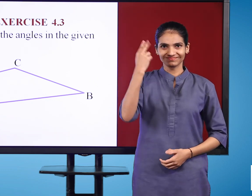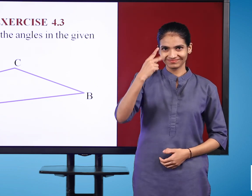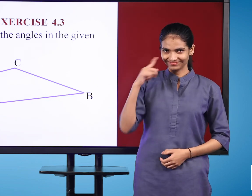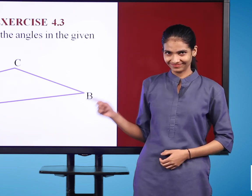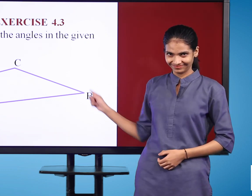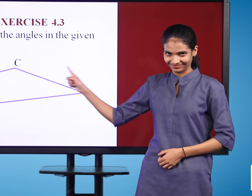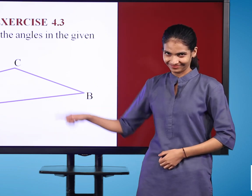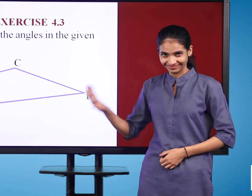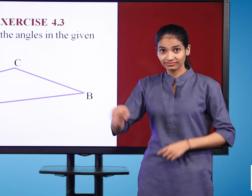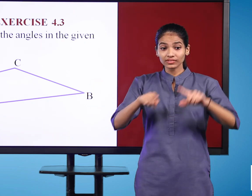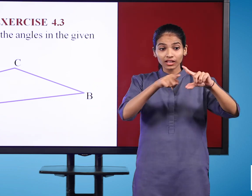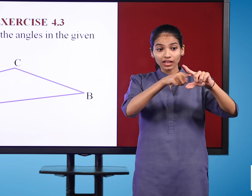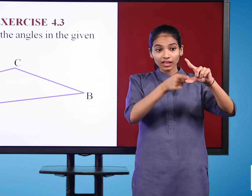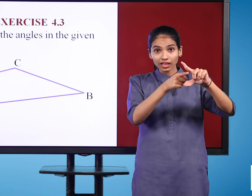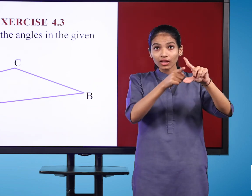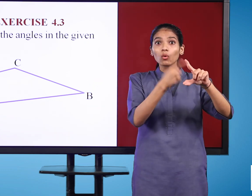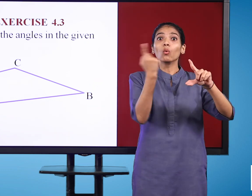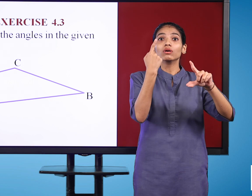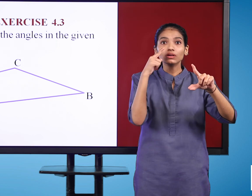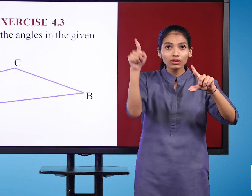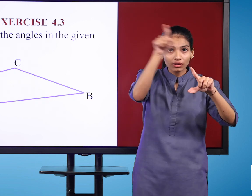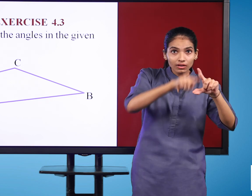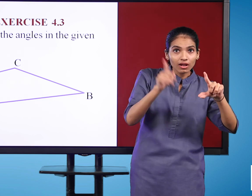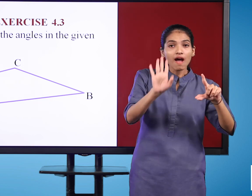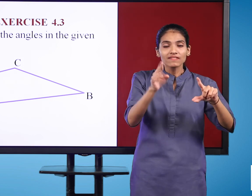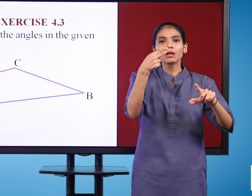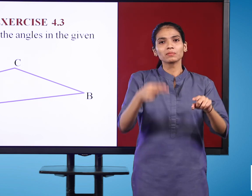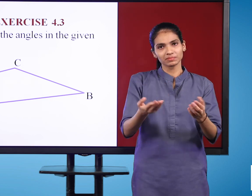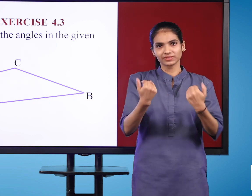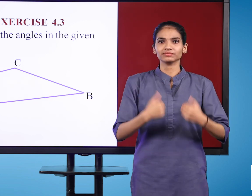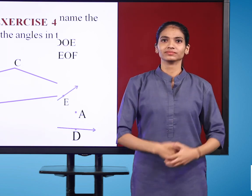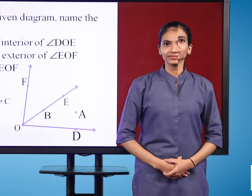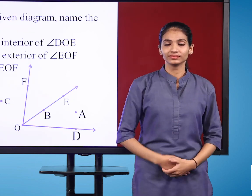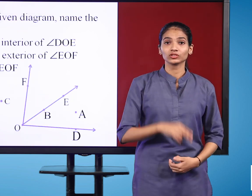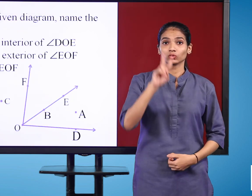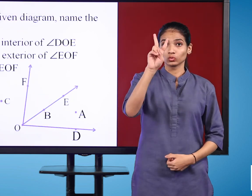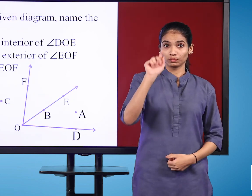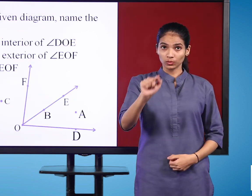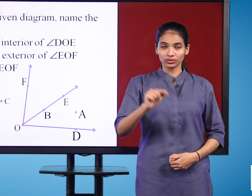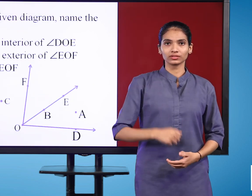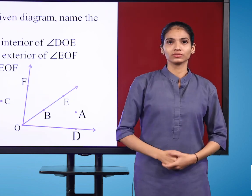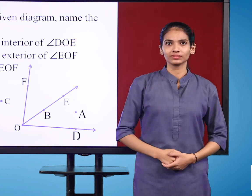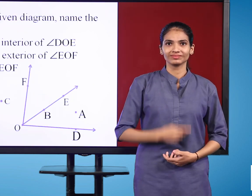1. Name the angles in the given figure. 2.